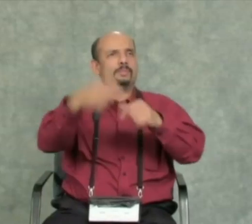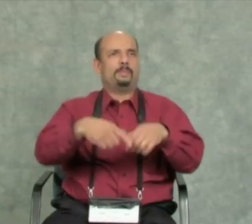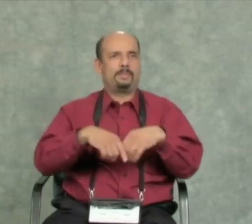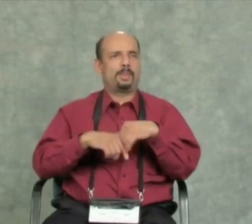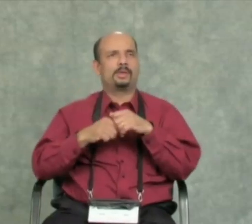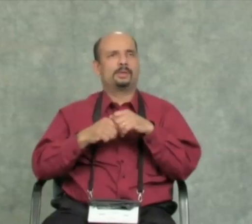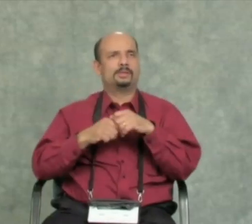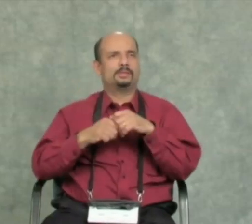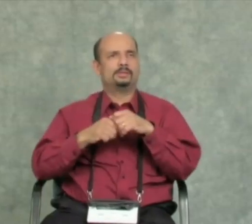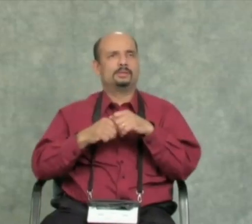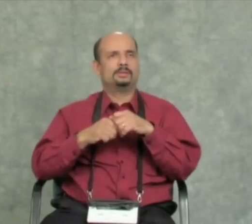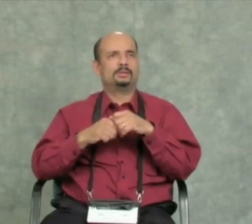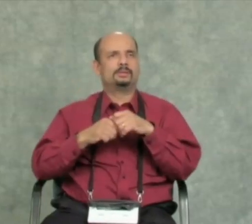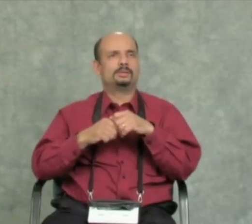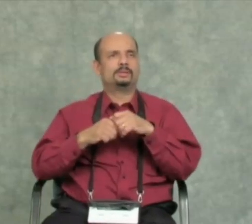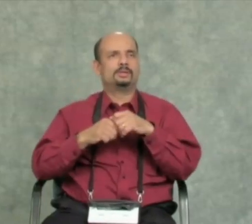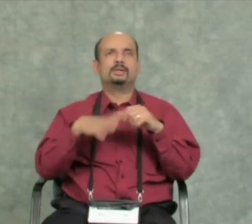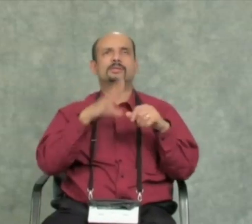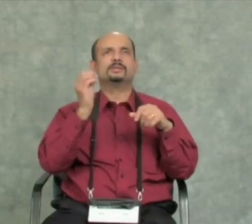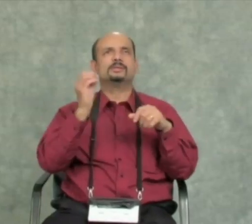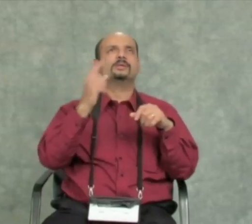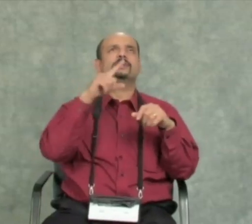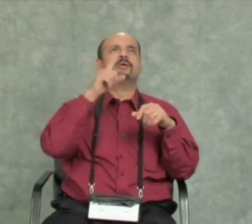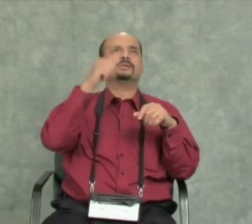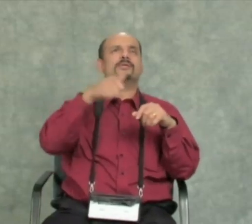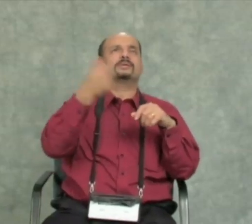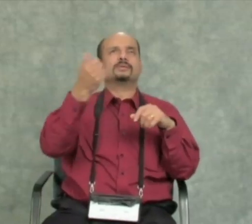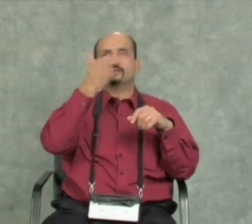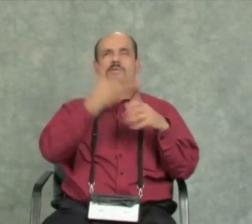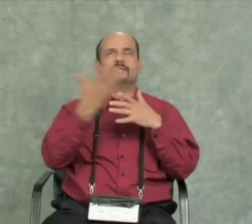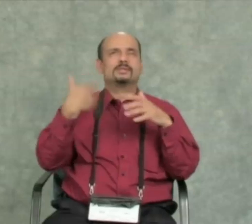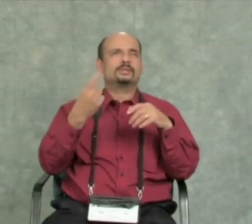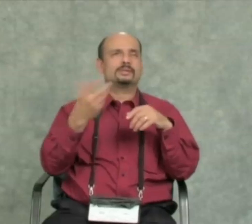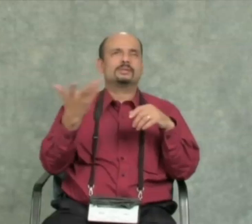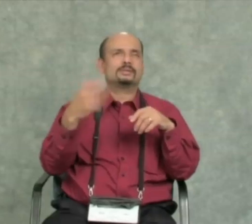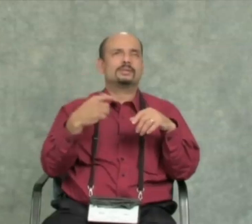iPhone kind of stole the functional technology in this day.